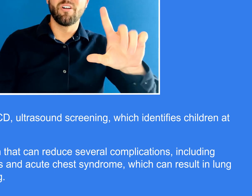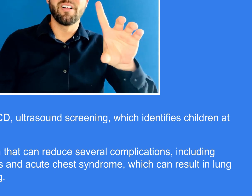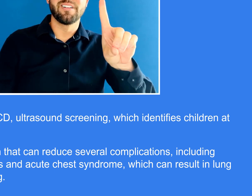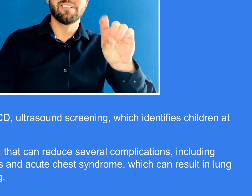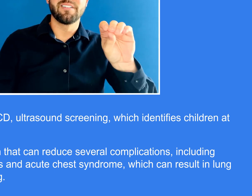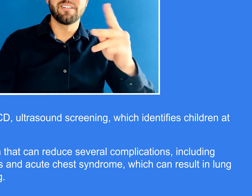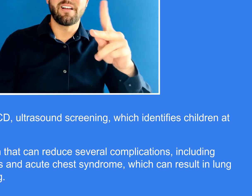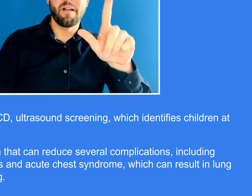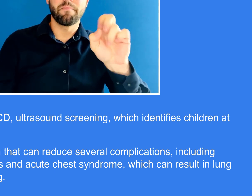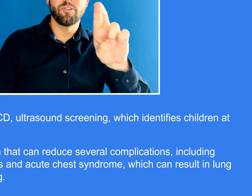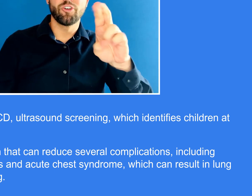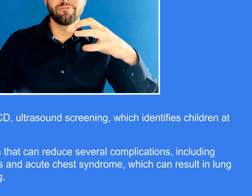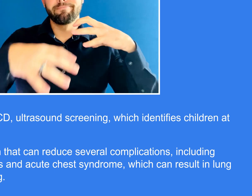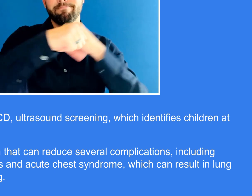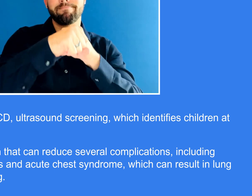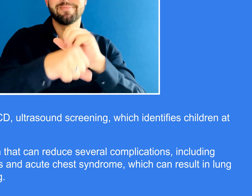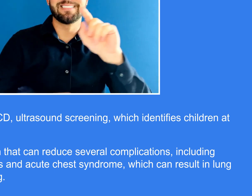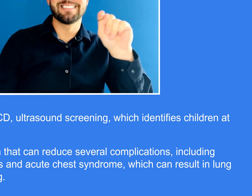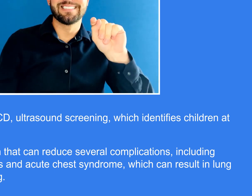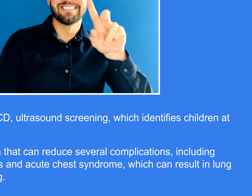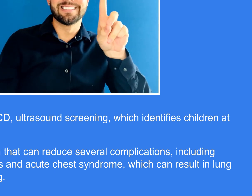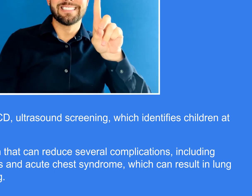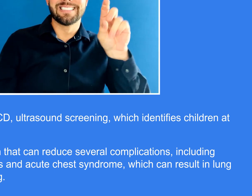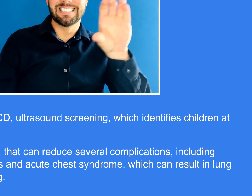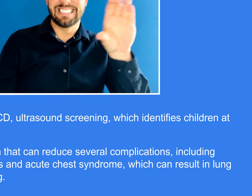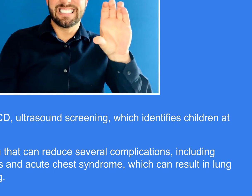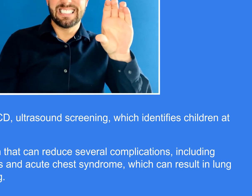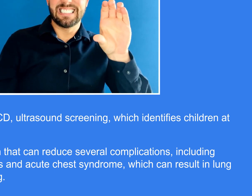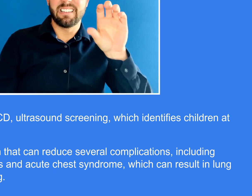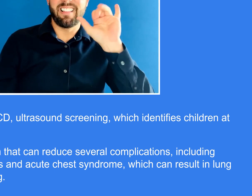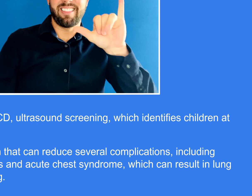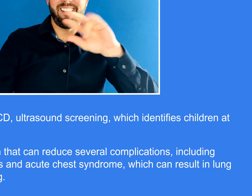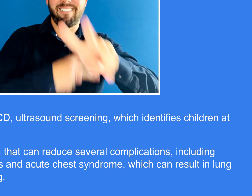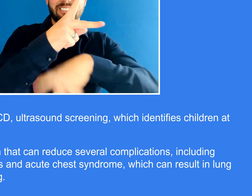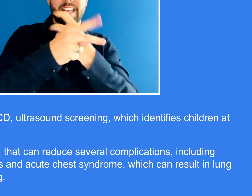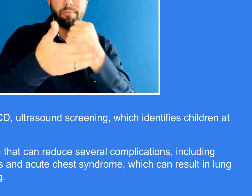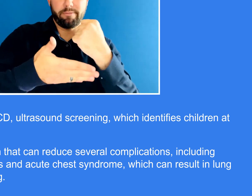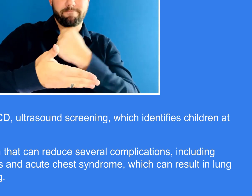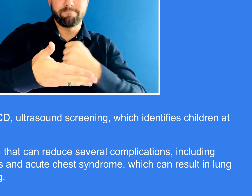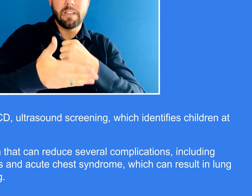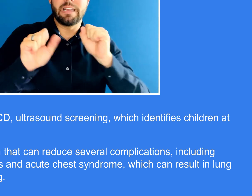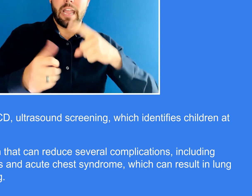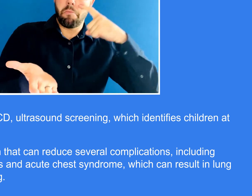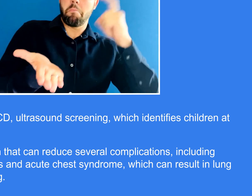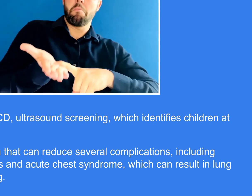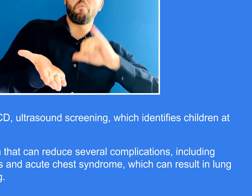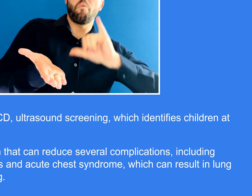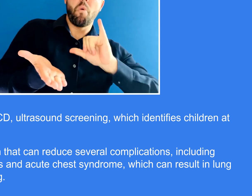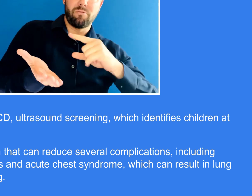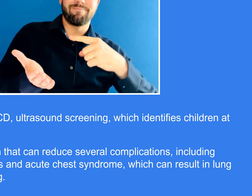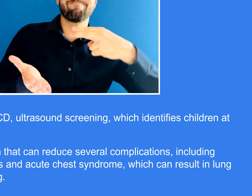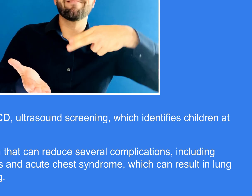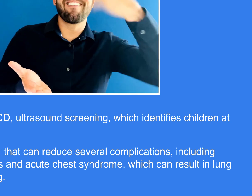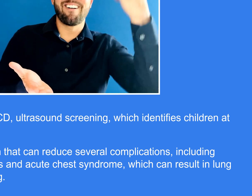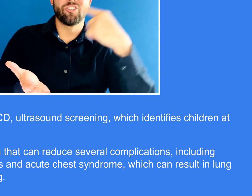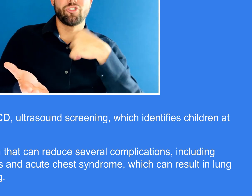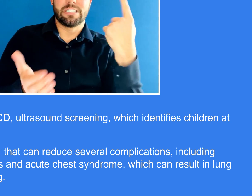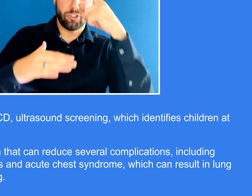Doppler, or TCD, ultrasound screening, which identifies children at higher risk for stroke.